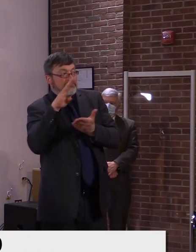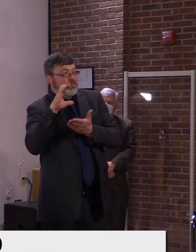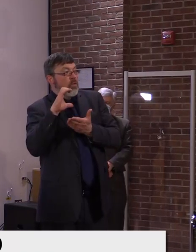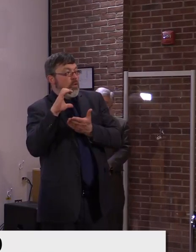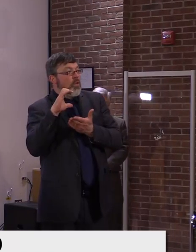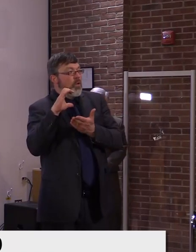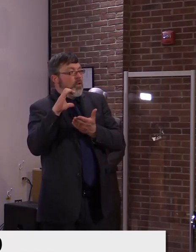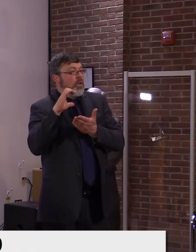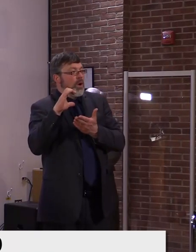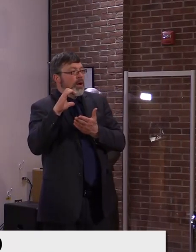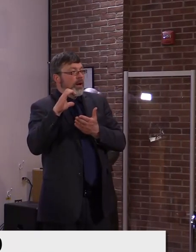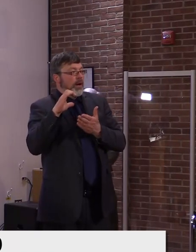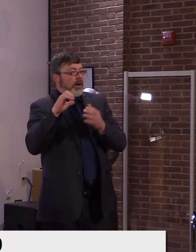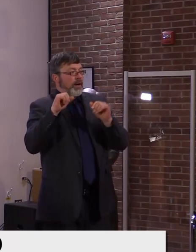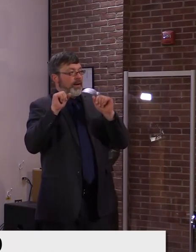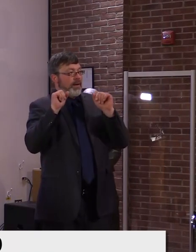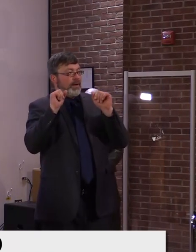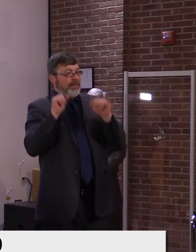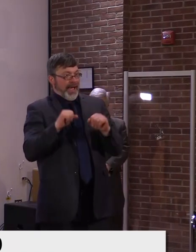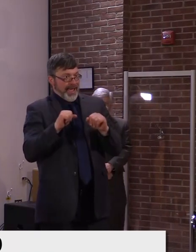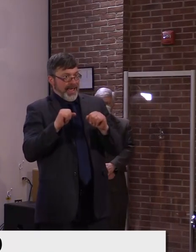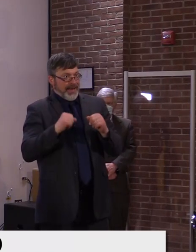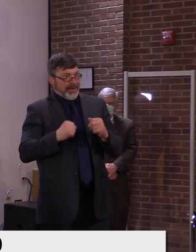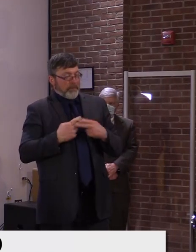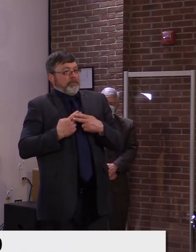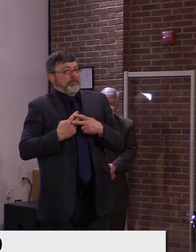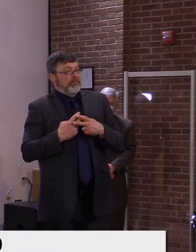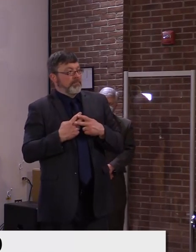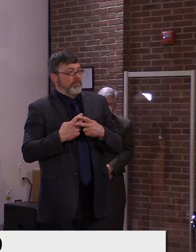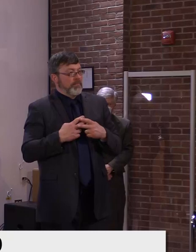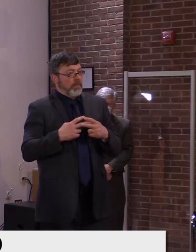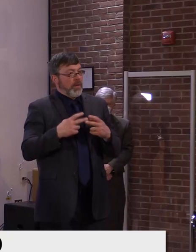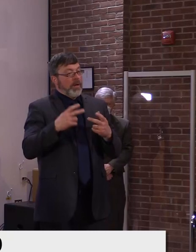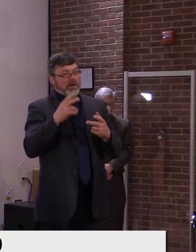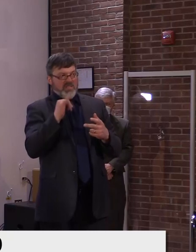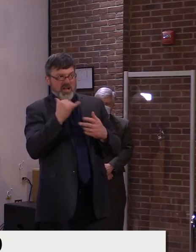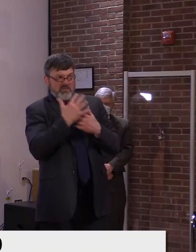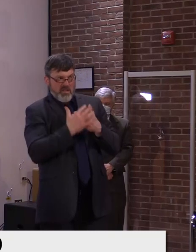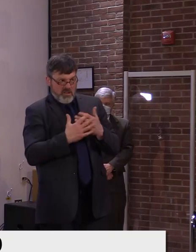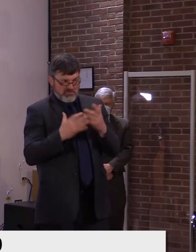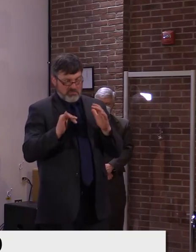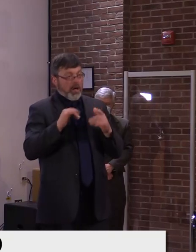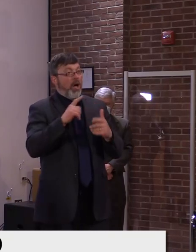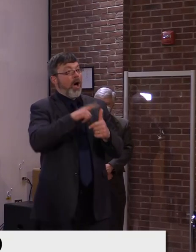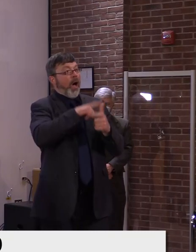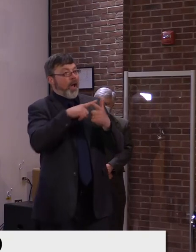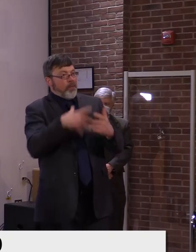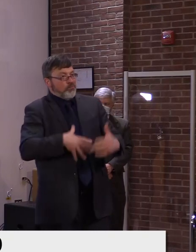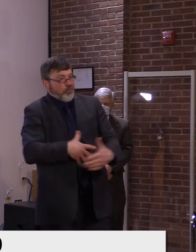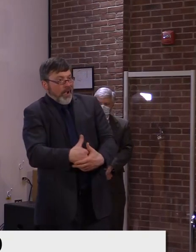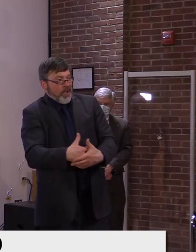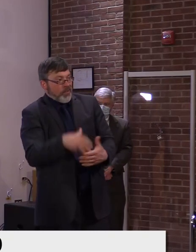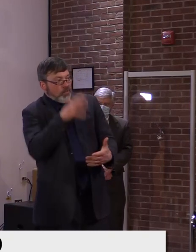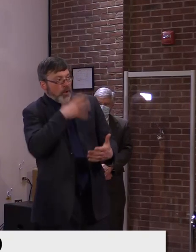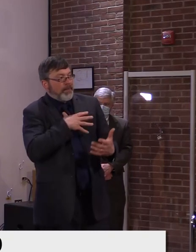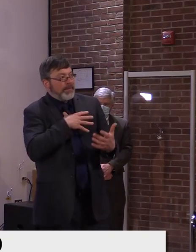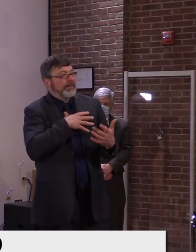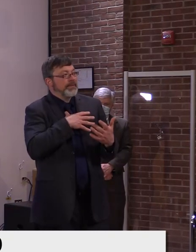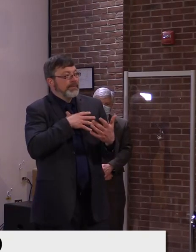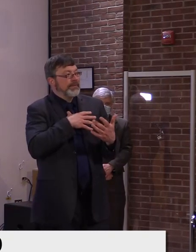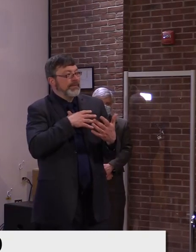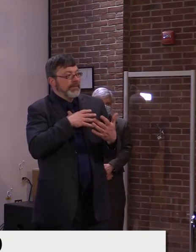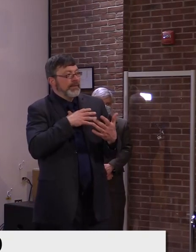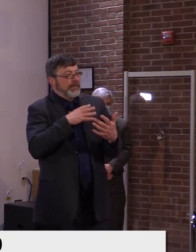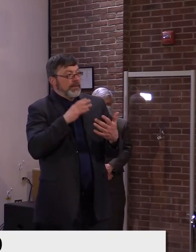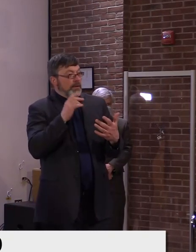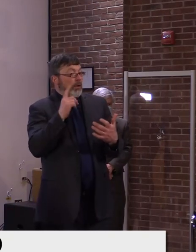pregnant time period or the postpartum time period, without anything else going on, you are at somewhat